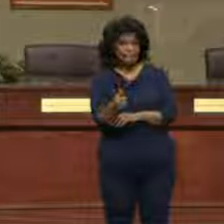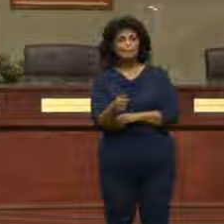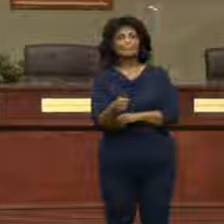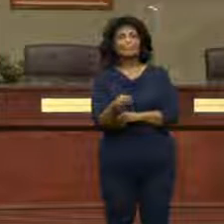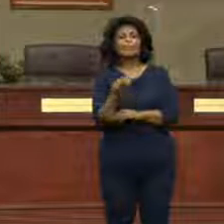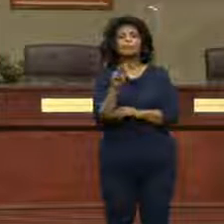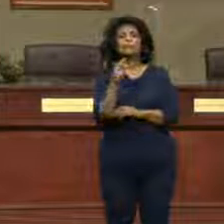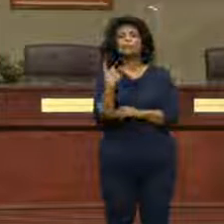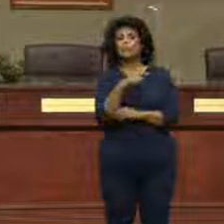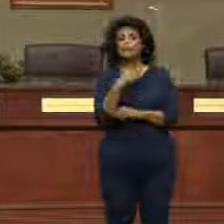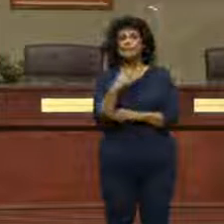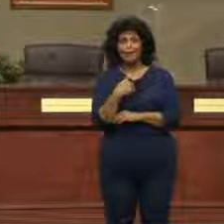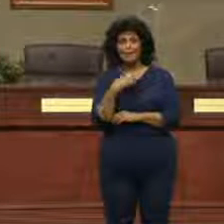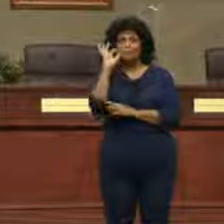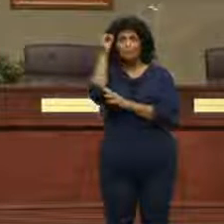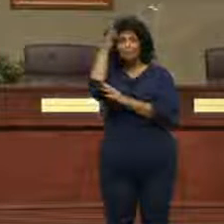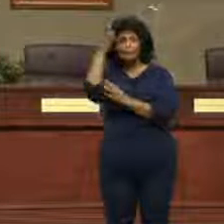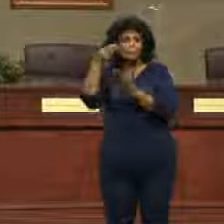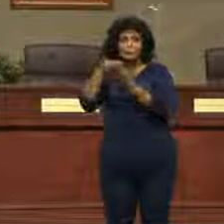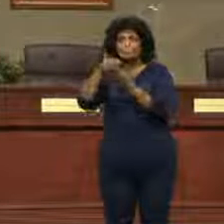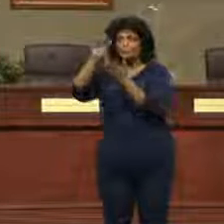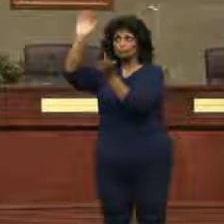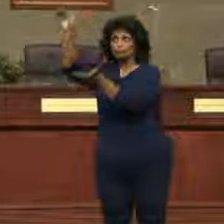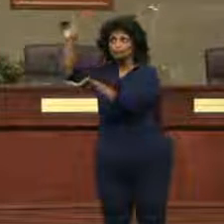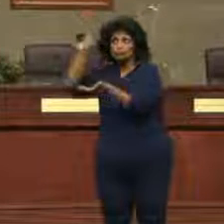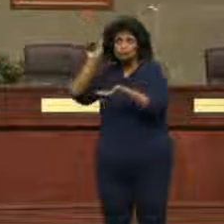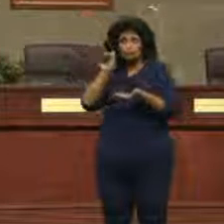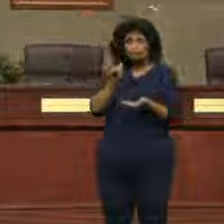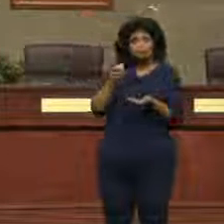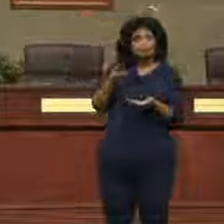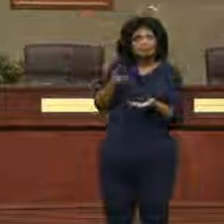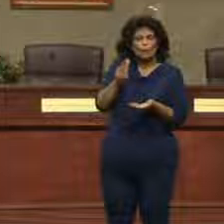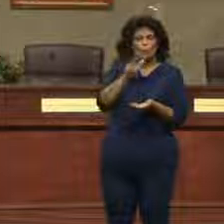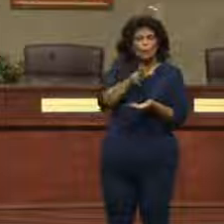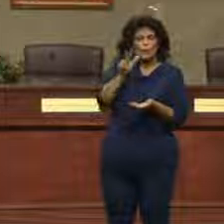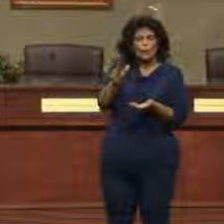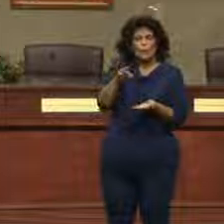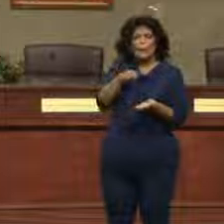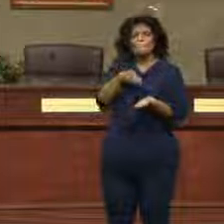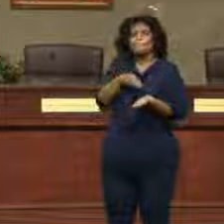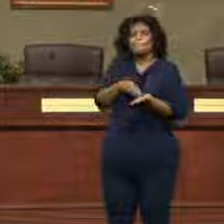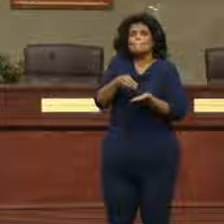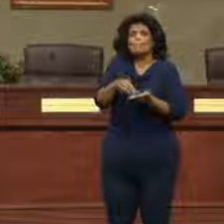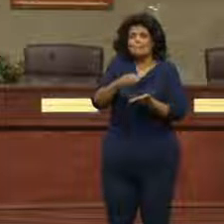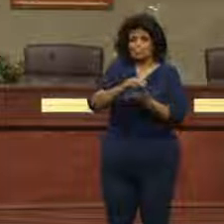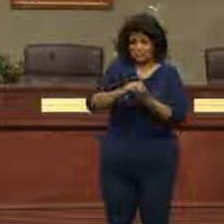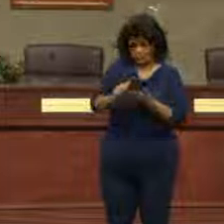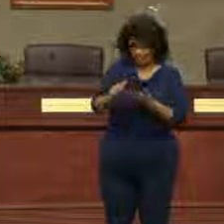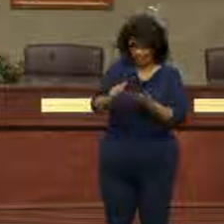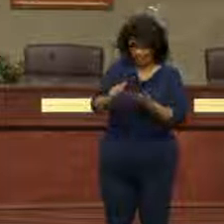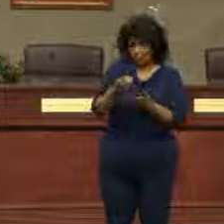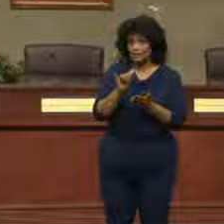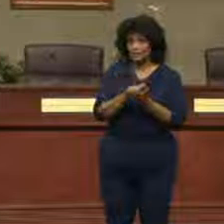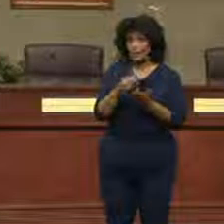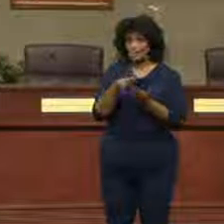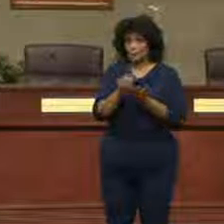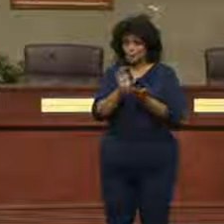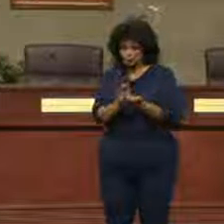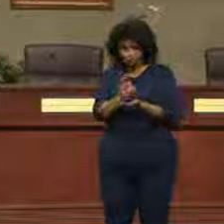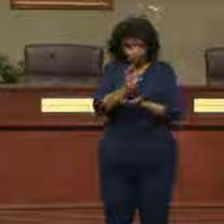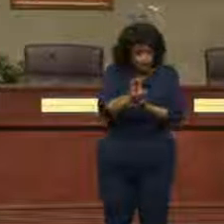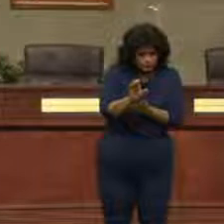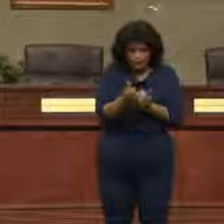million of federal funds to support vulnerable residents who are at risk of eviction due